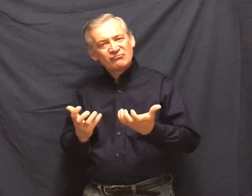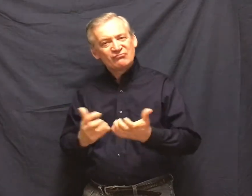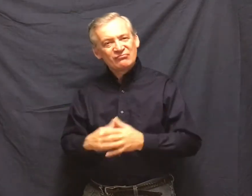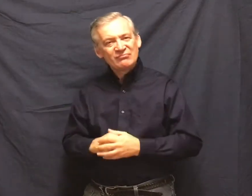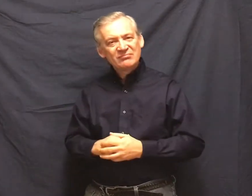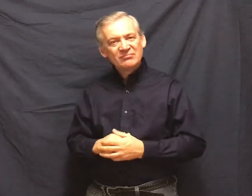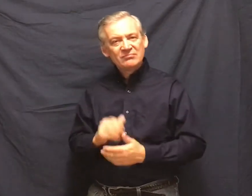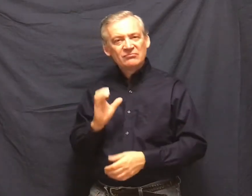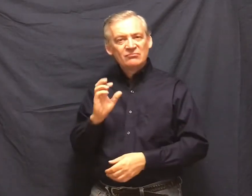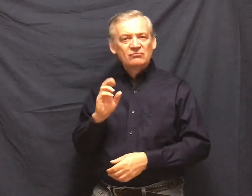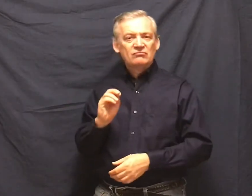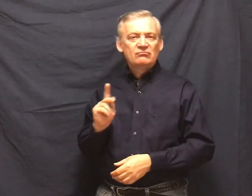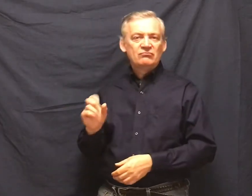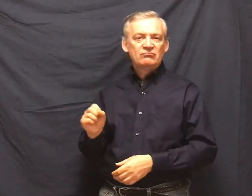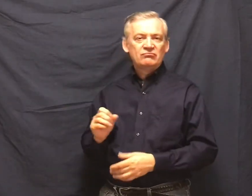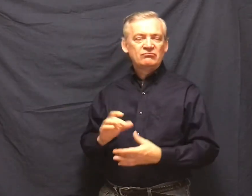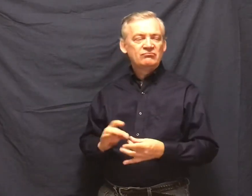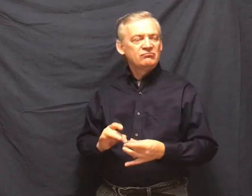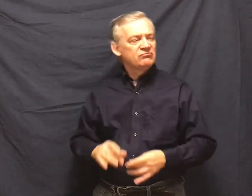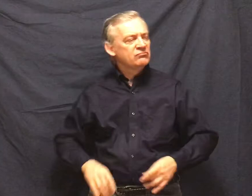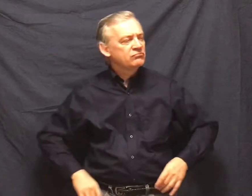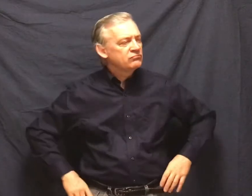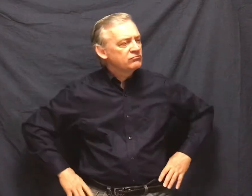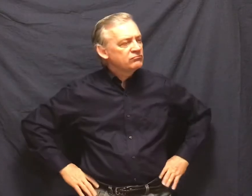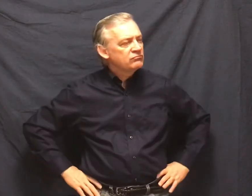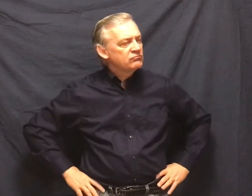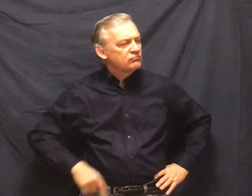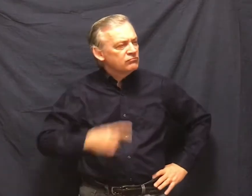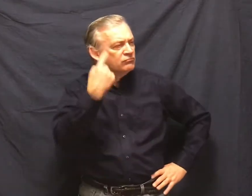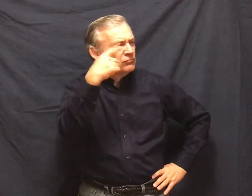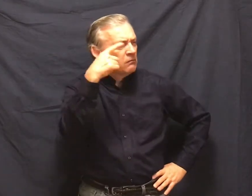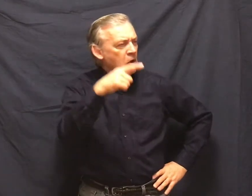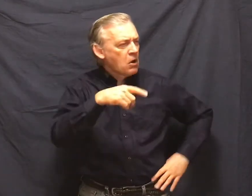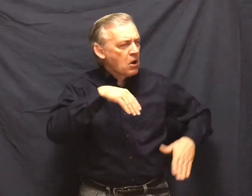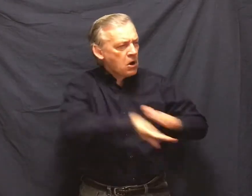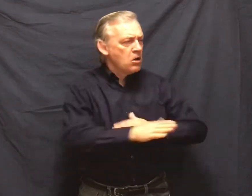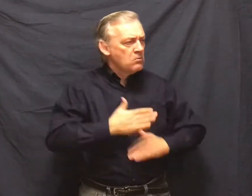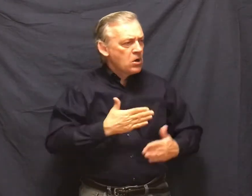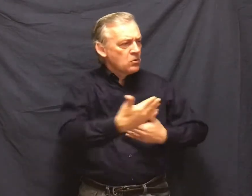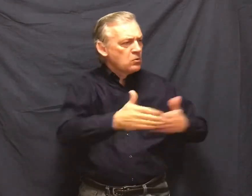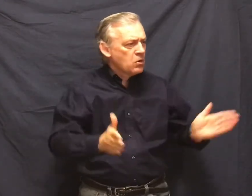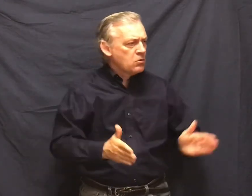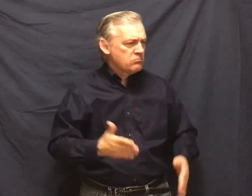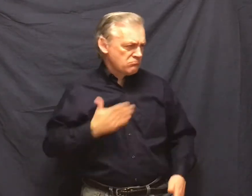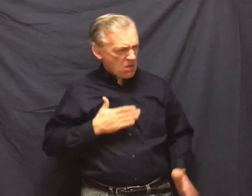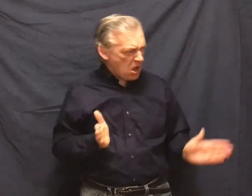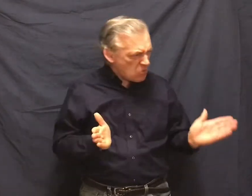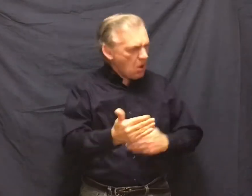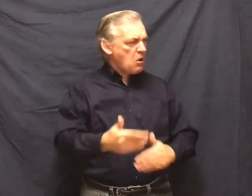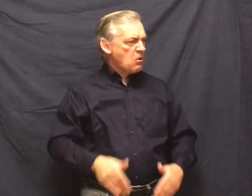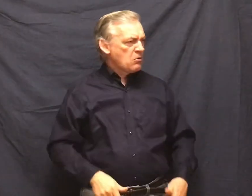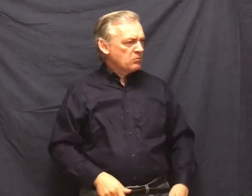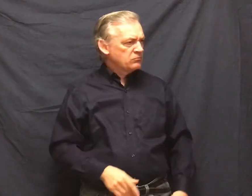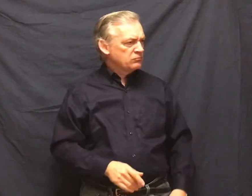Crooks said sharply, "You got no right to come in my room. This here's my room. Nobody got any right in here but me."